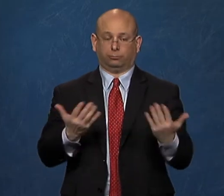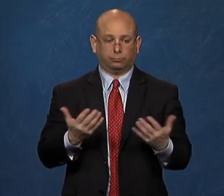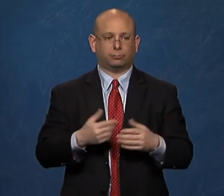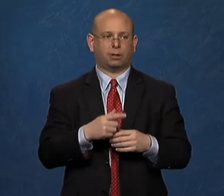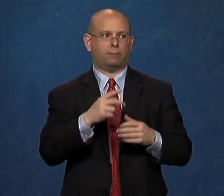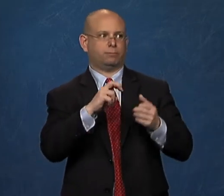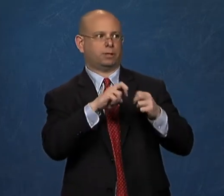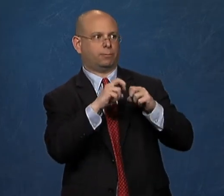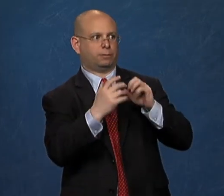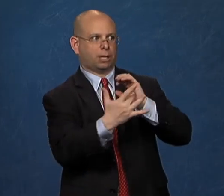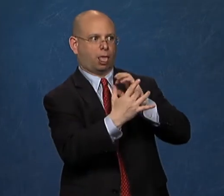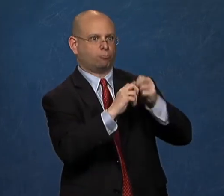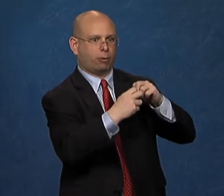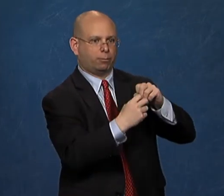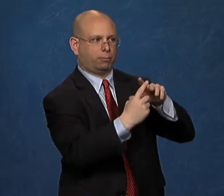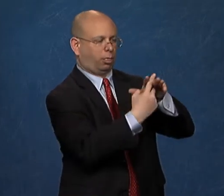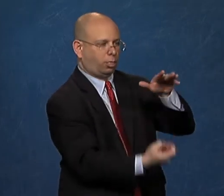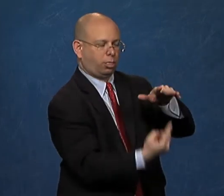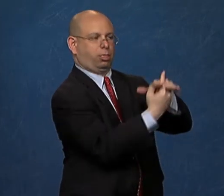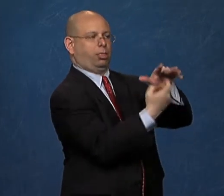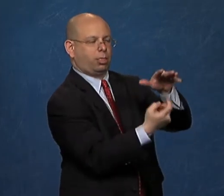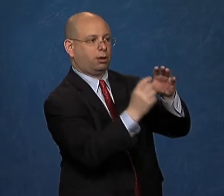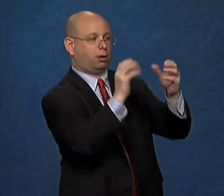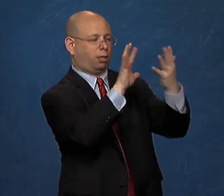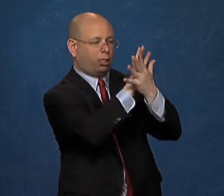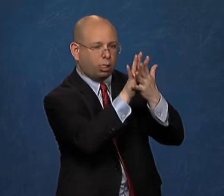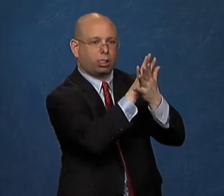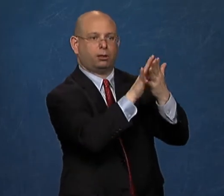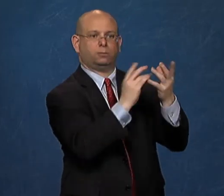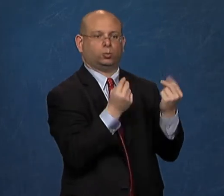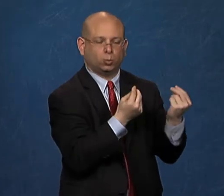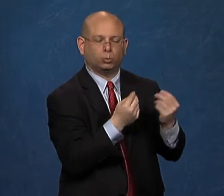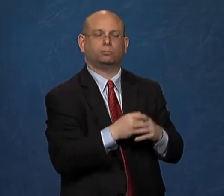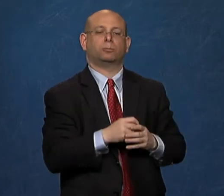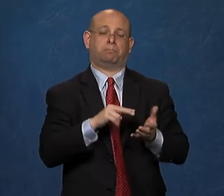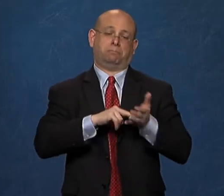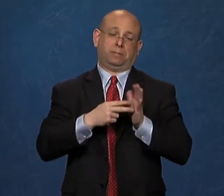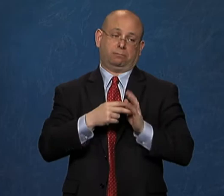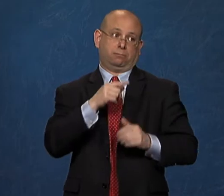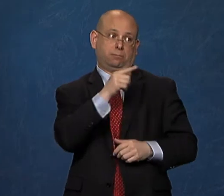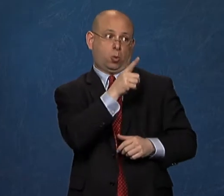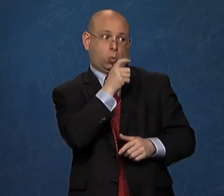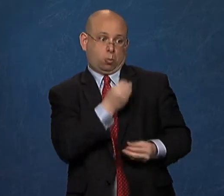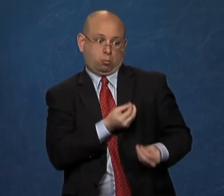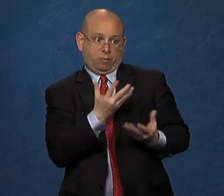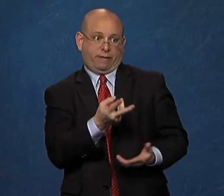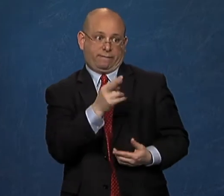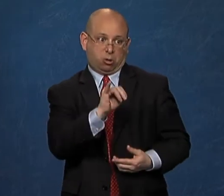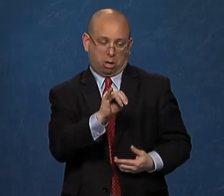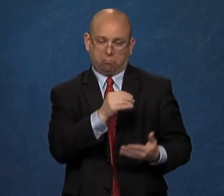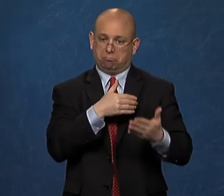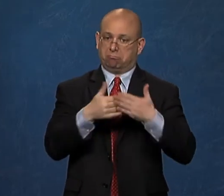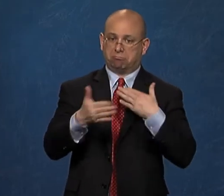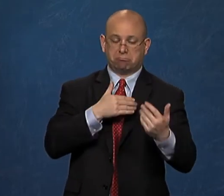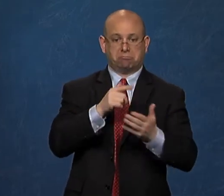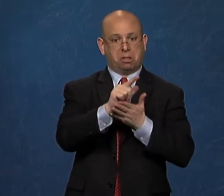I've spoken earlier about consumers' concerns about technology not being as dependable as you might hope and not always providing